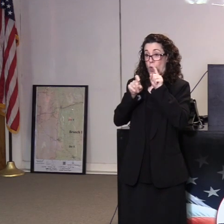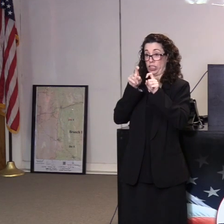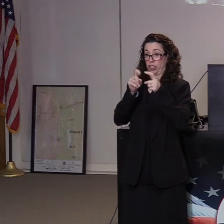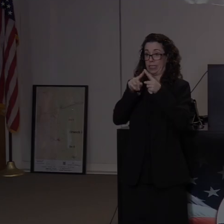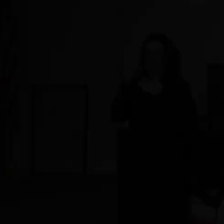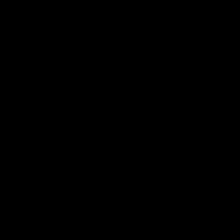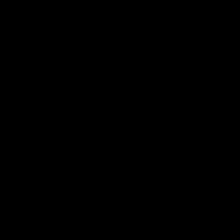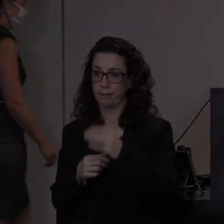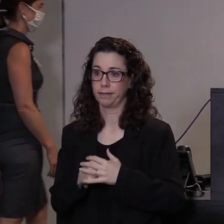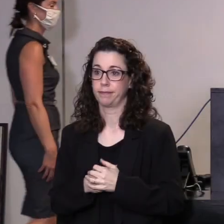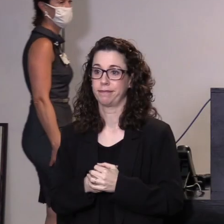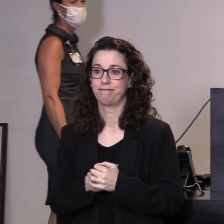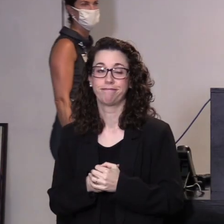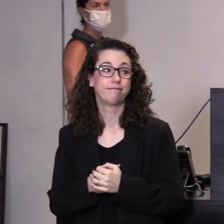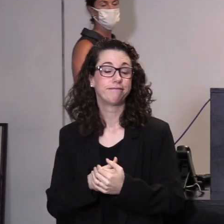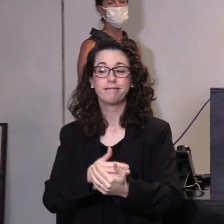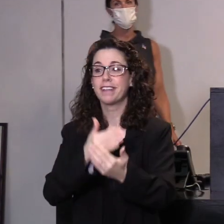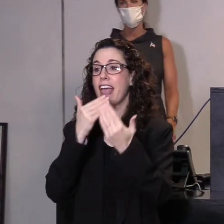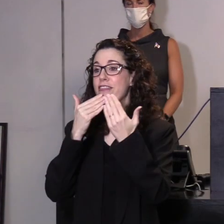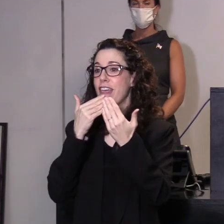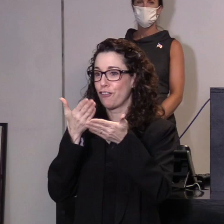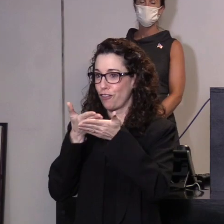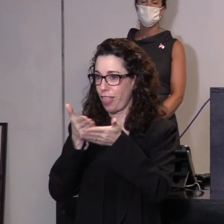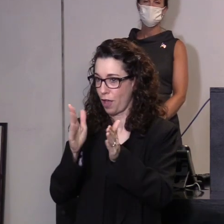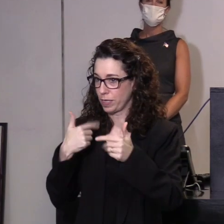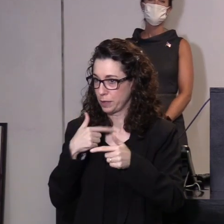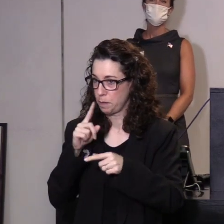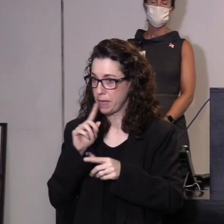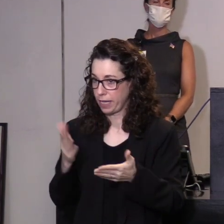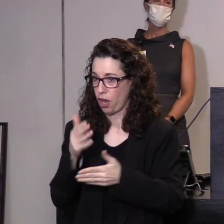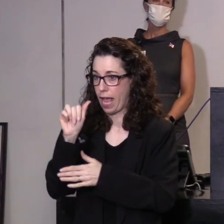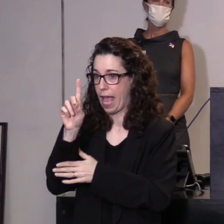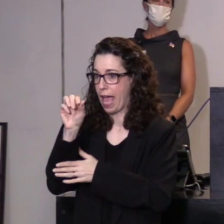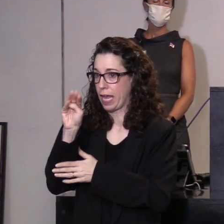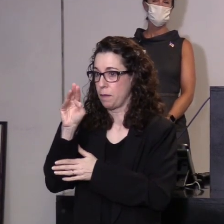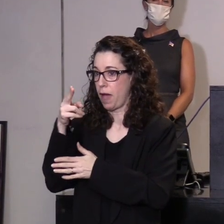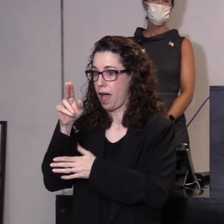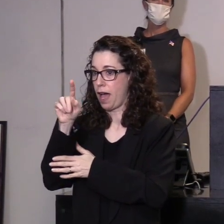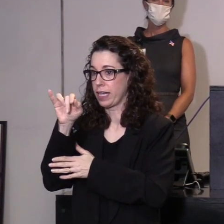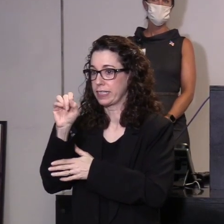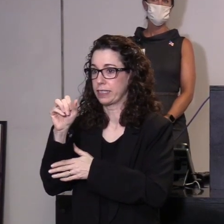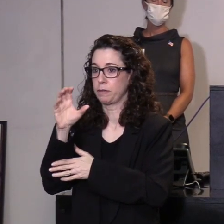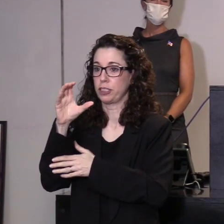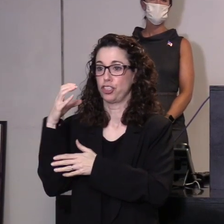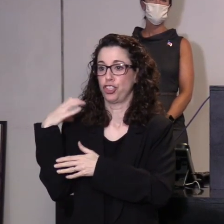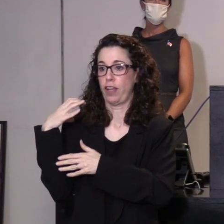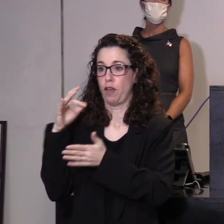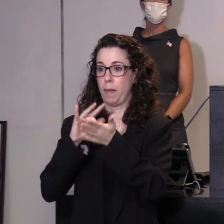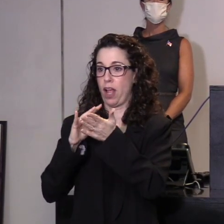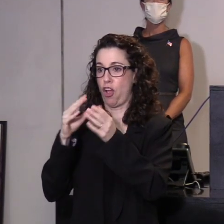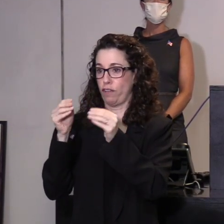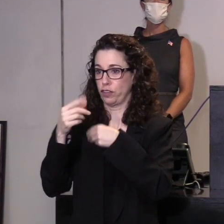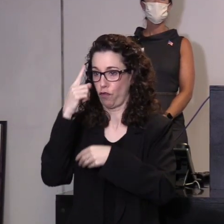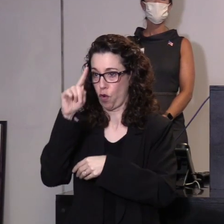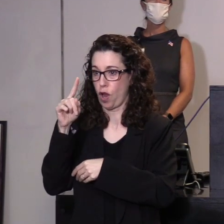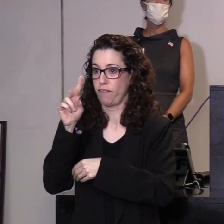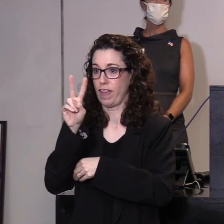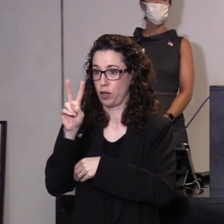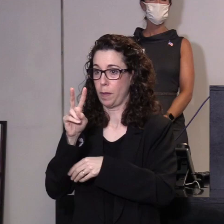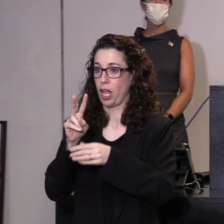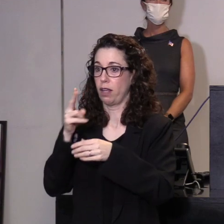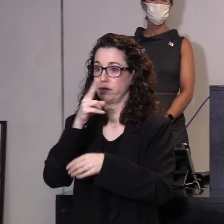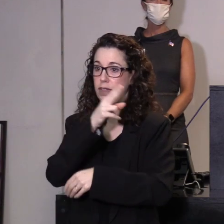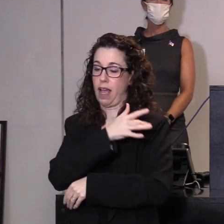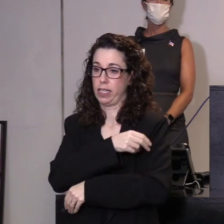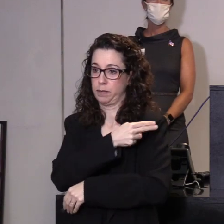Tracy. Thank you very much for letting us be here. I'm Adam Huggins. I'm the Chief Medical Officer for Vanderbilt Wilson County Hospital. Behind me is Tracy Pope.